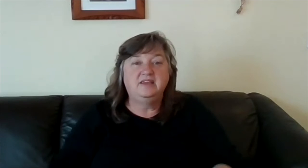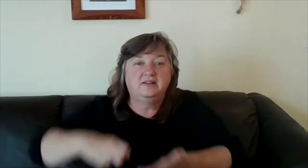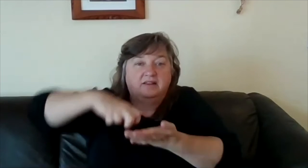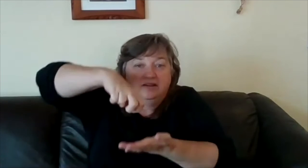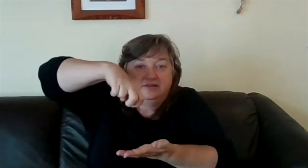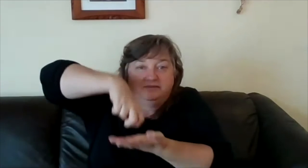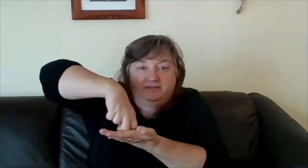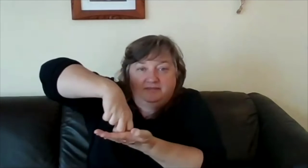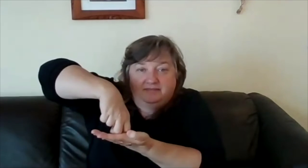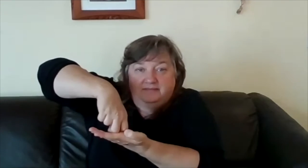Kneel.